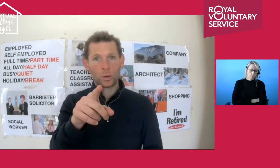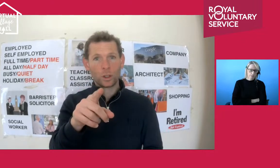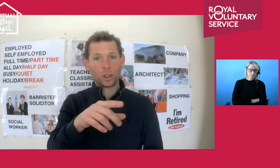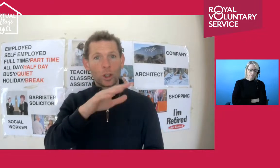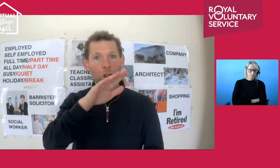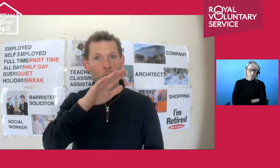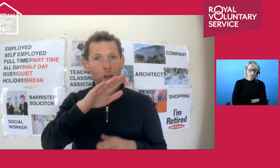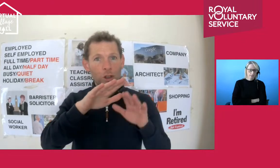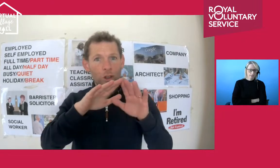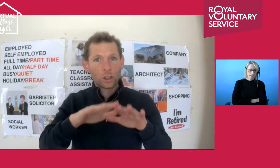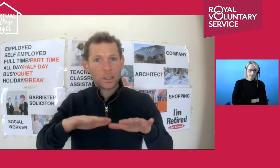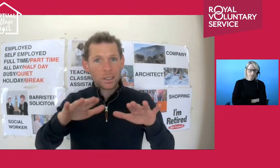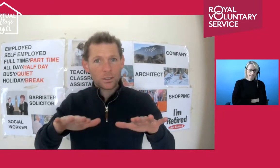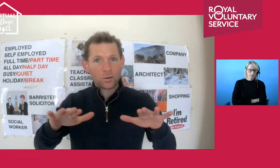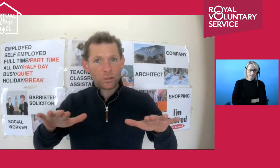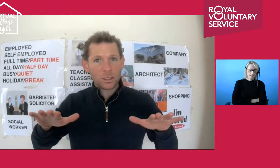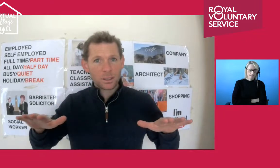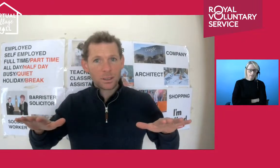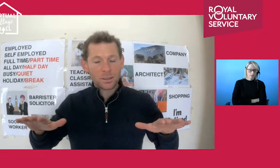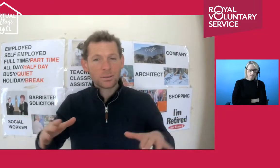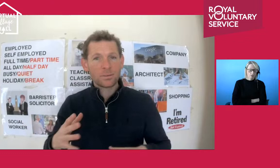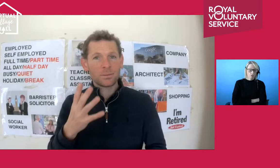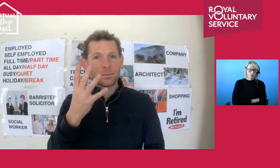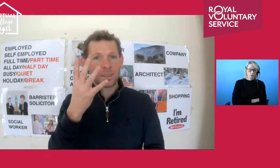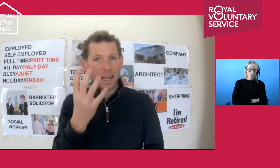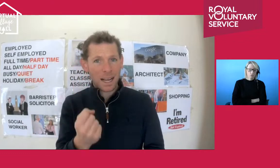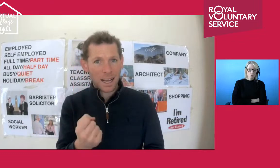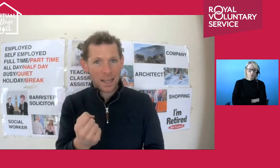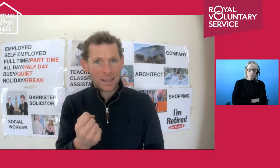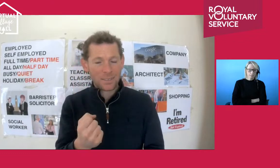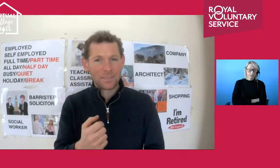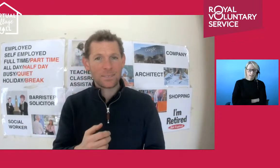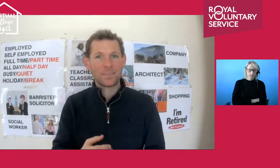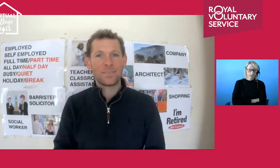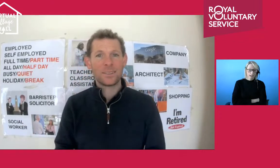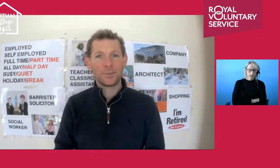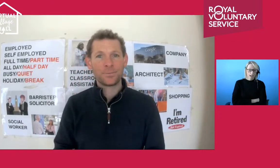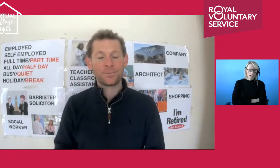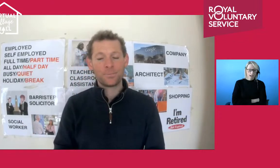Or the question might be, your children,